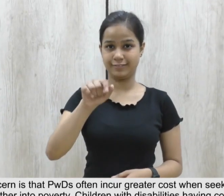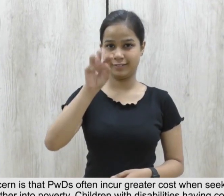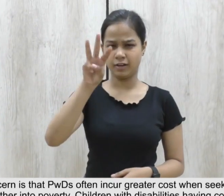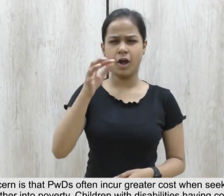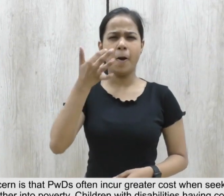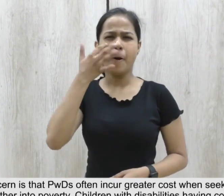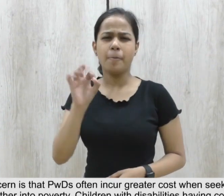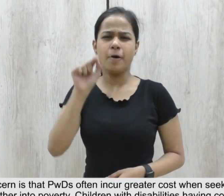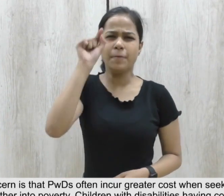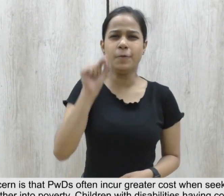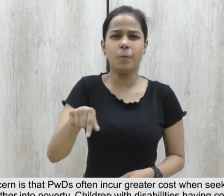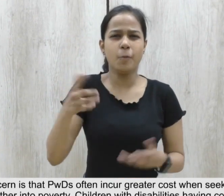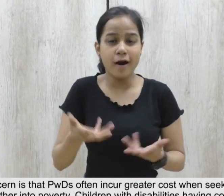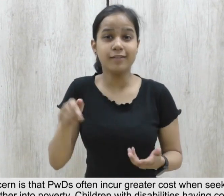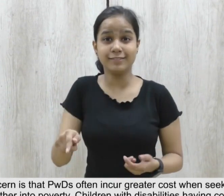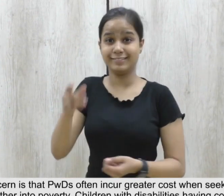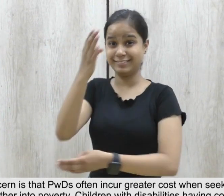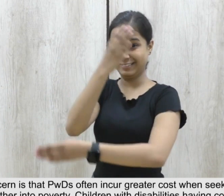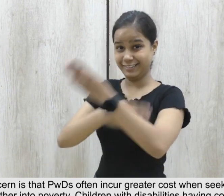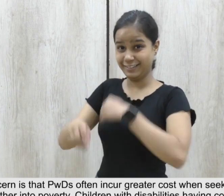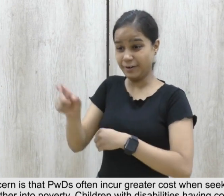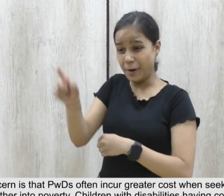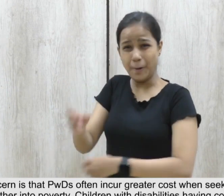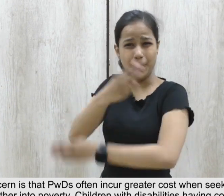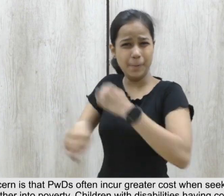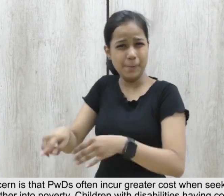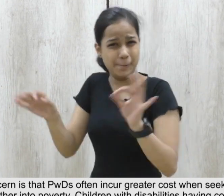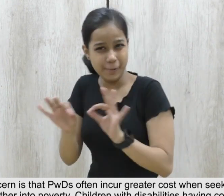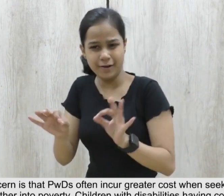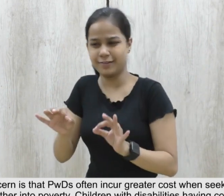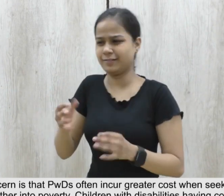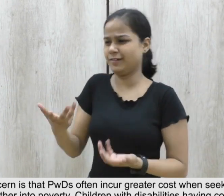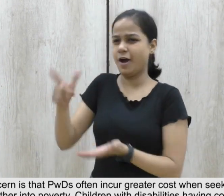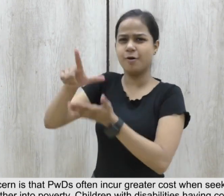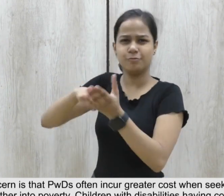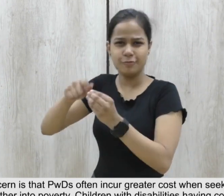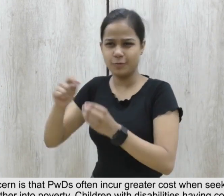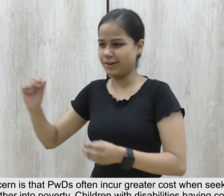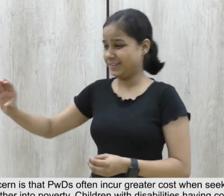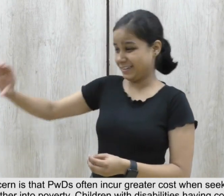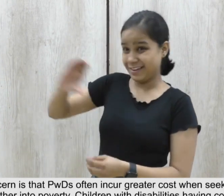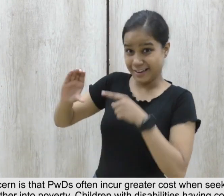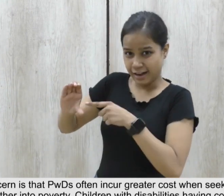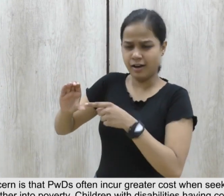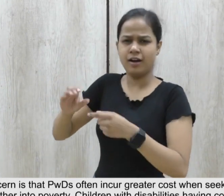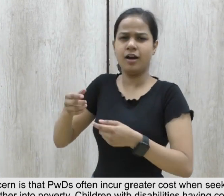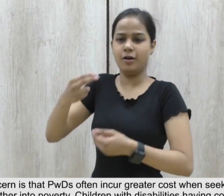6.3 Another key concern is that PWDs offer and incur greater cost when seeking health care,